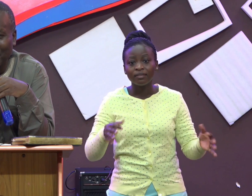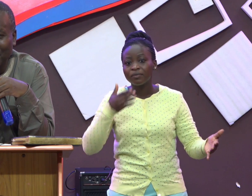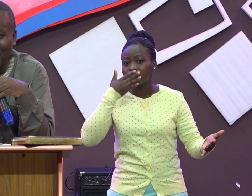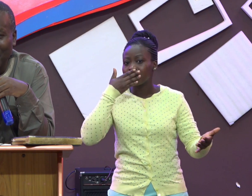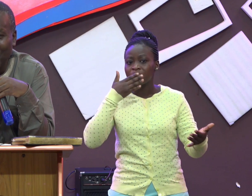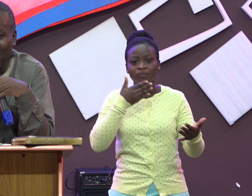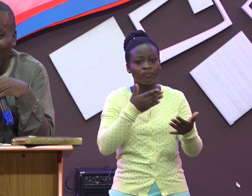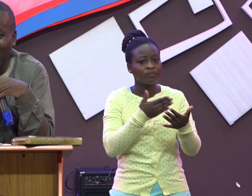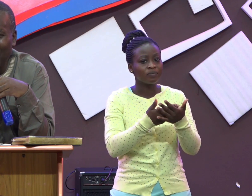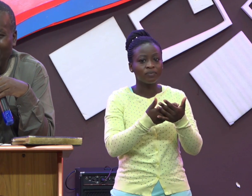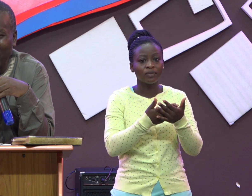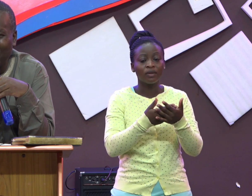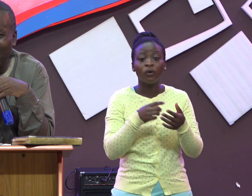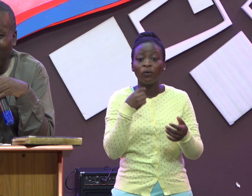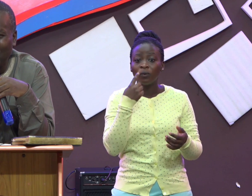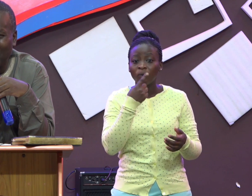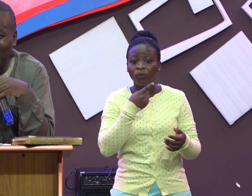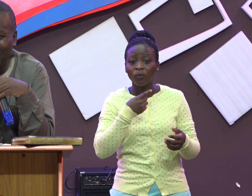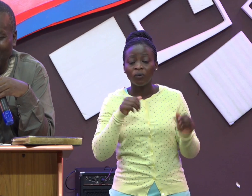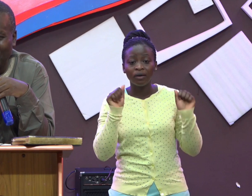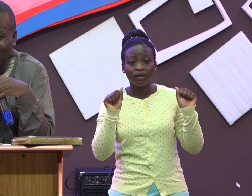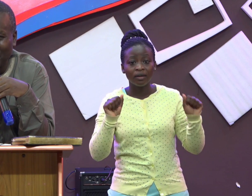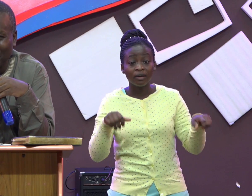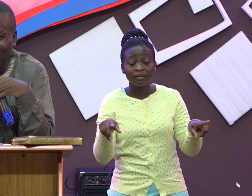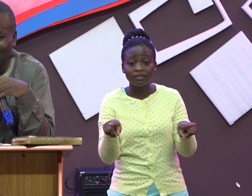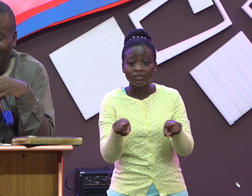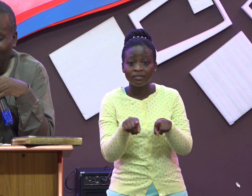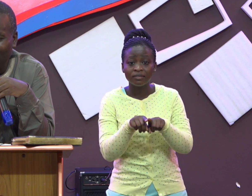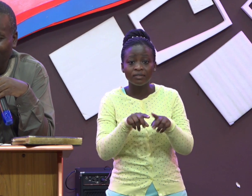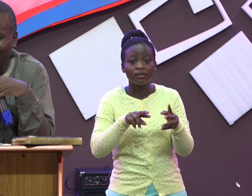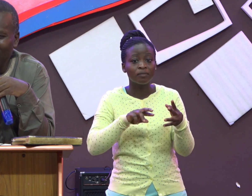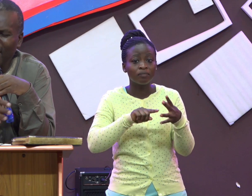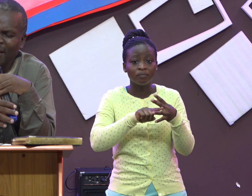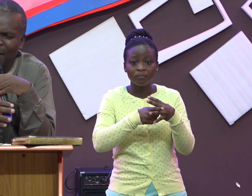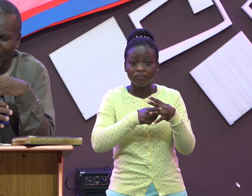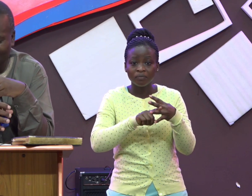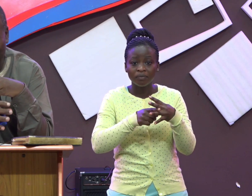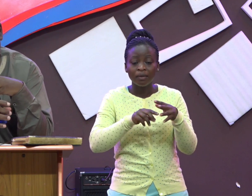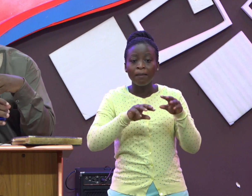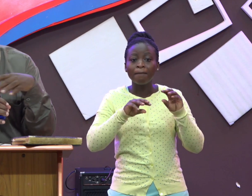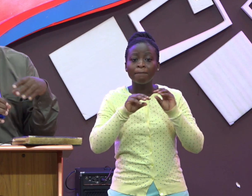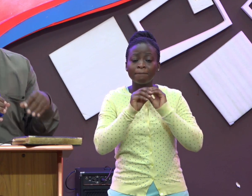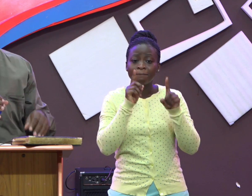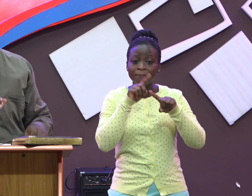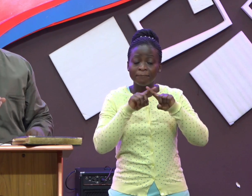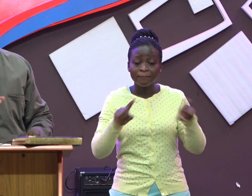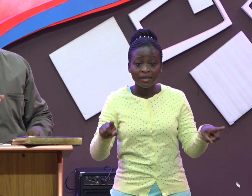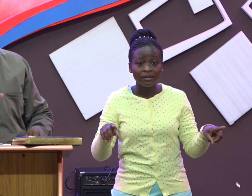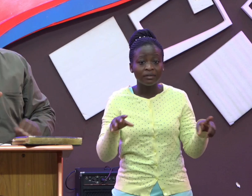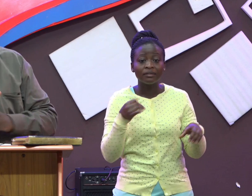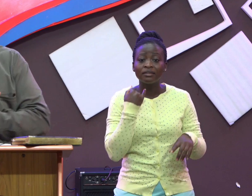And you have an engineer from that place. Because that soul was trained. But it is